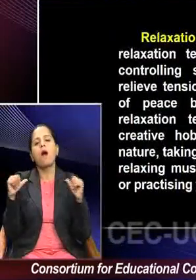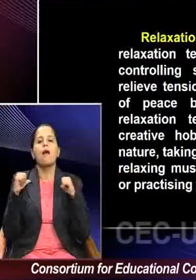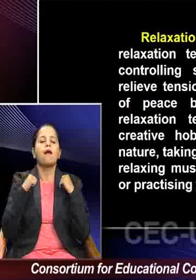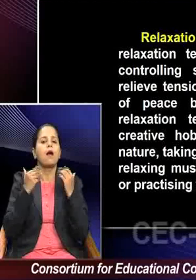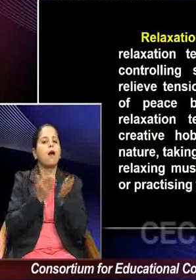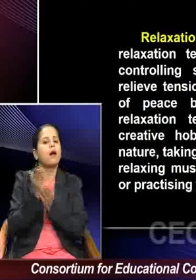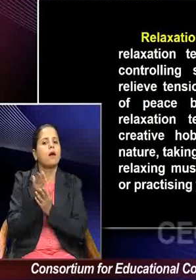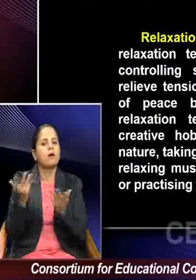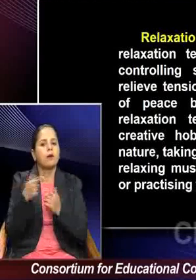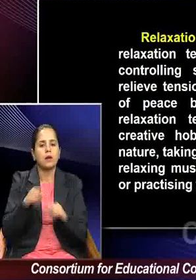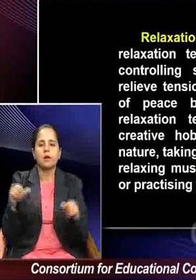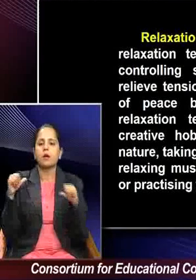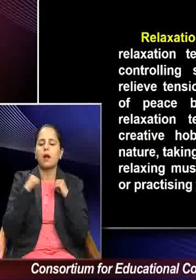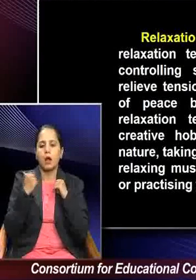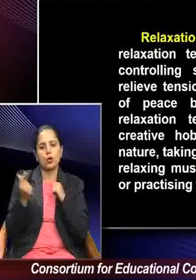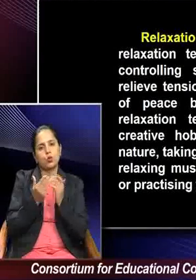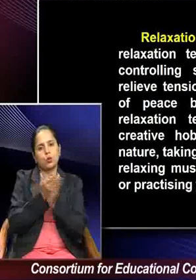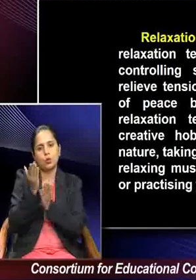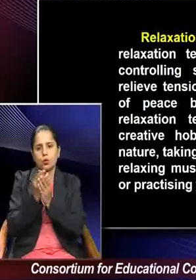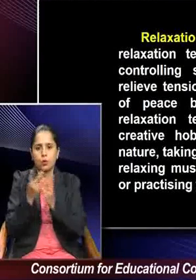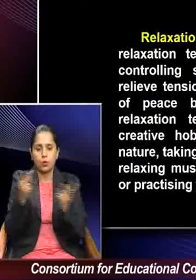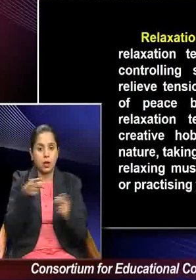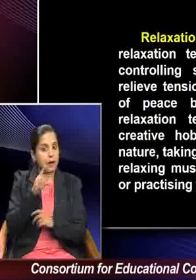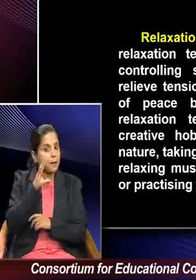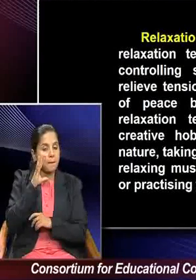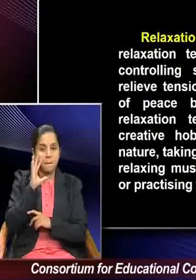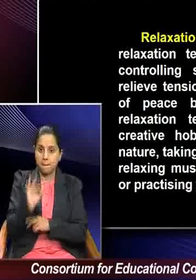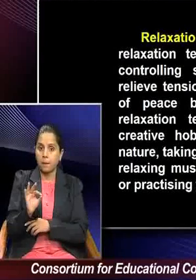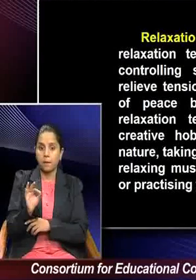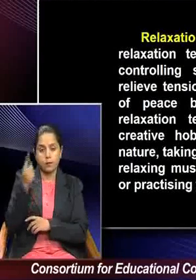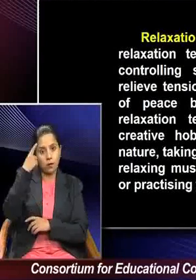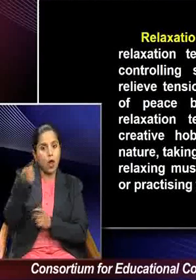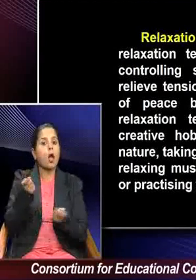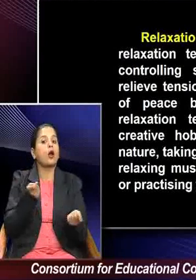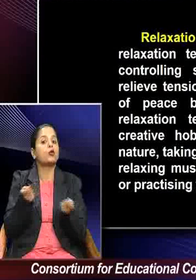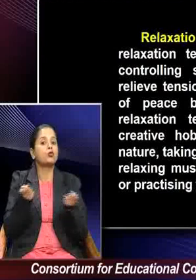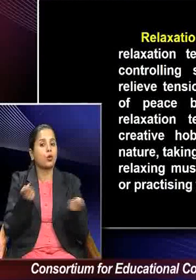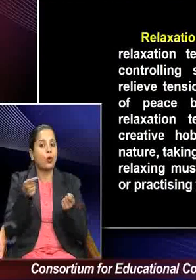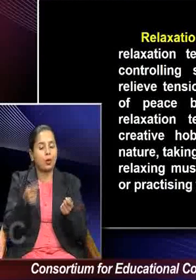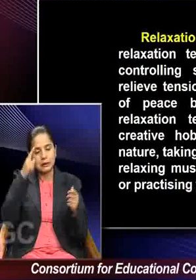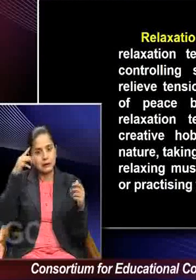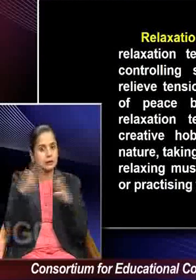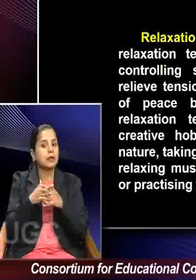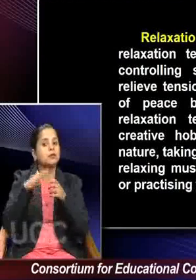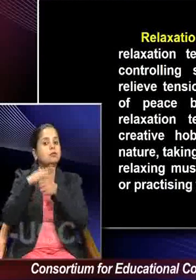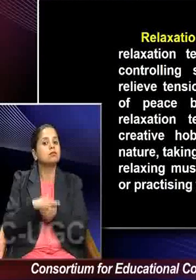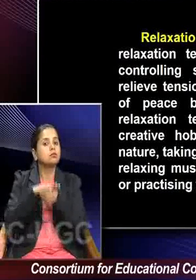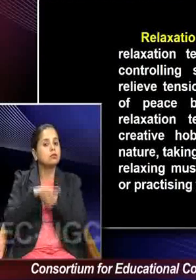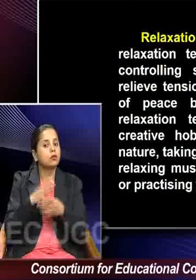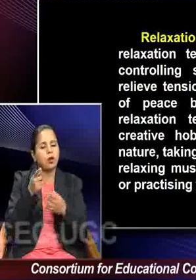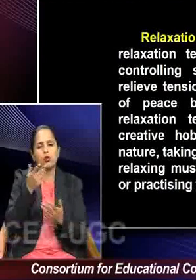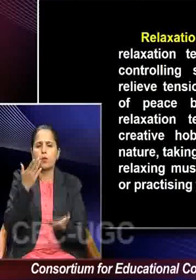Using relaxation techniques is crucial for controlling the stress. You